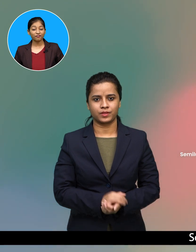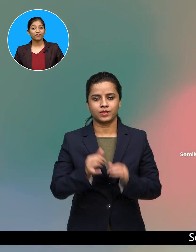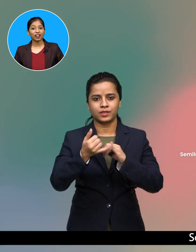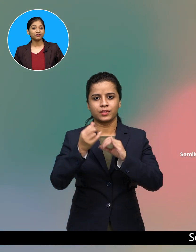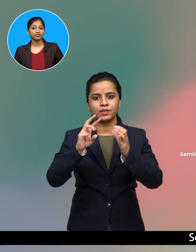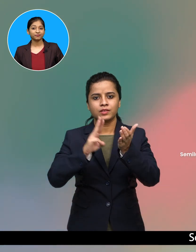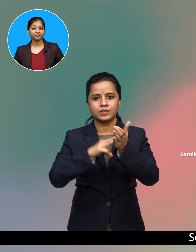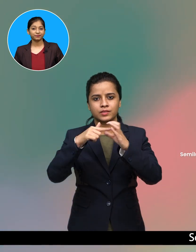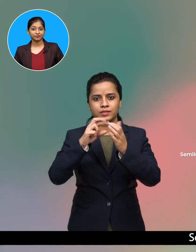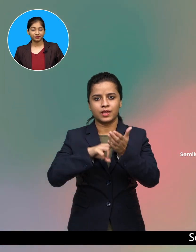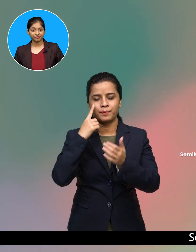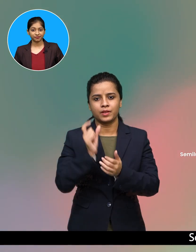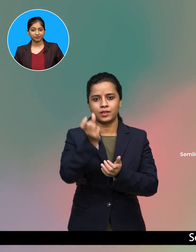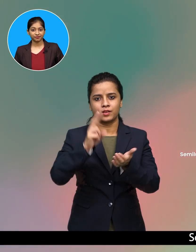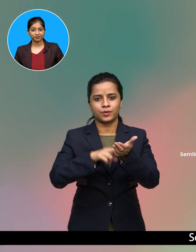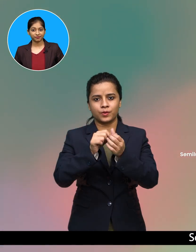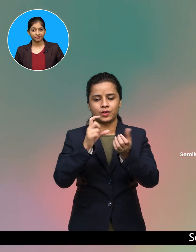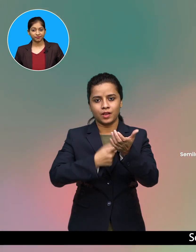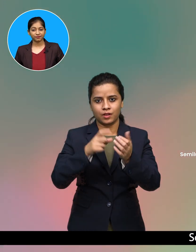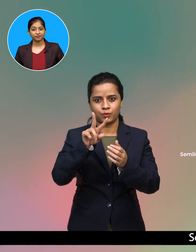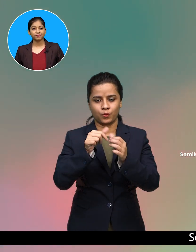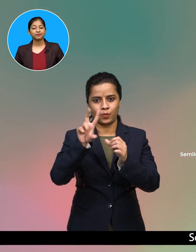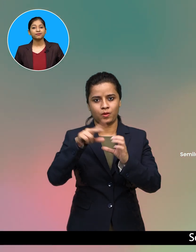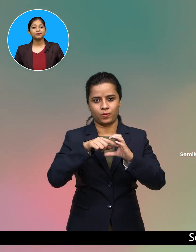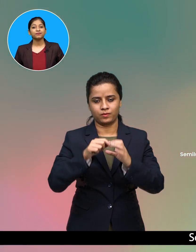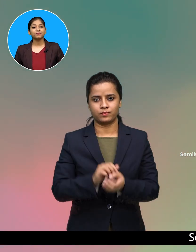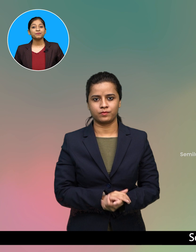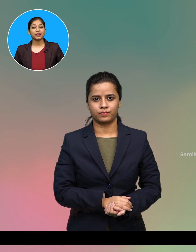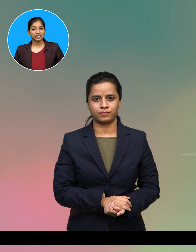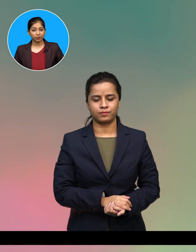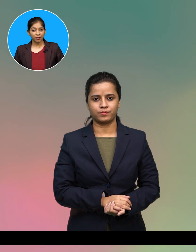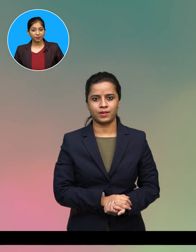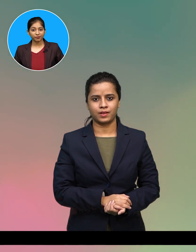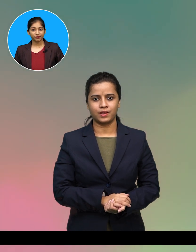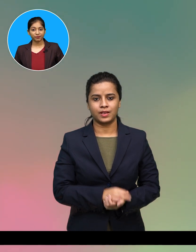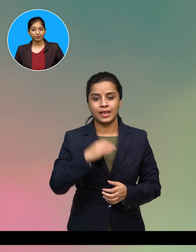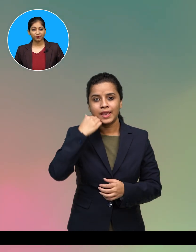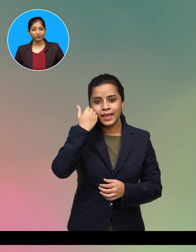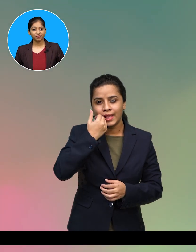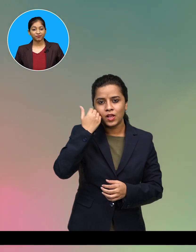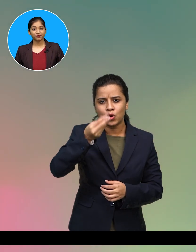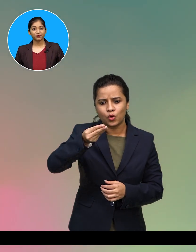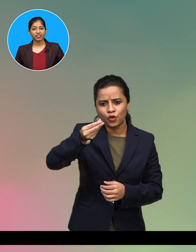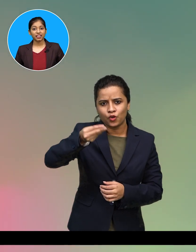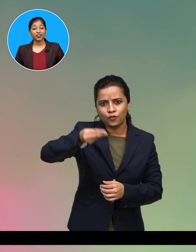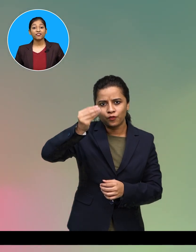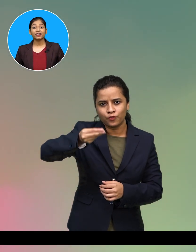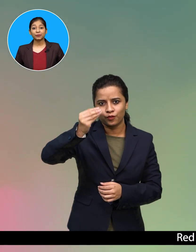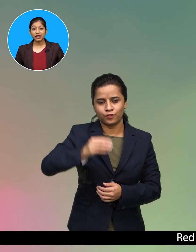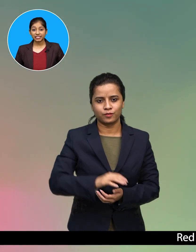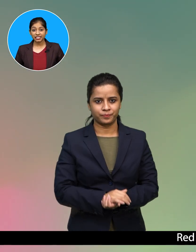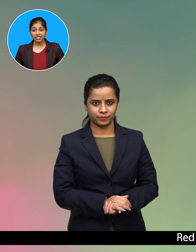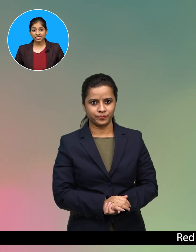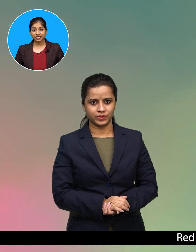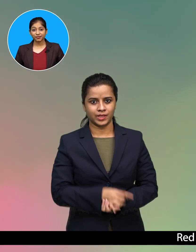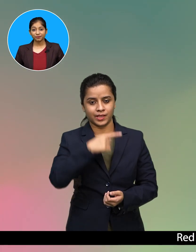semilunar valve, plasma, red